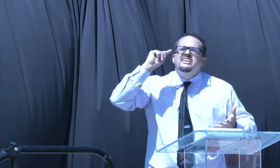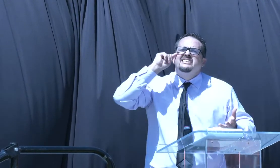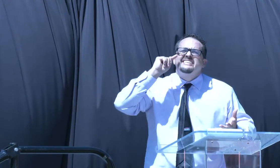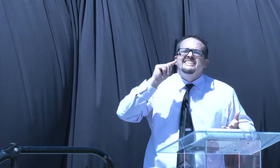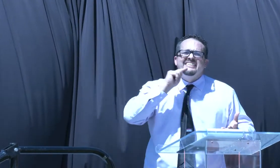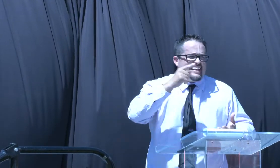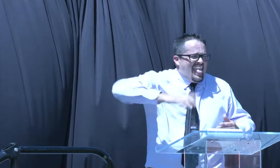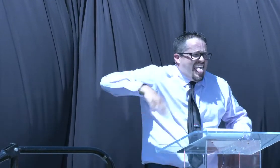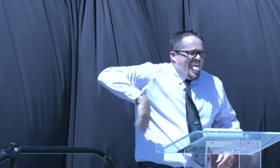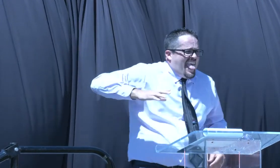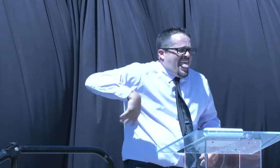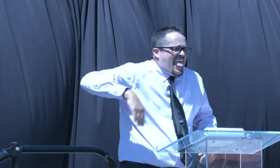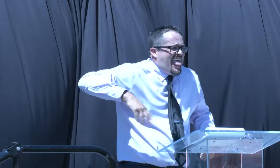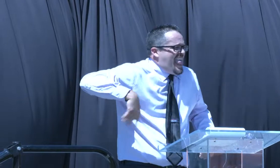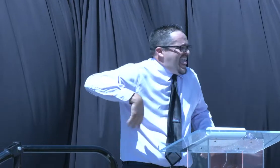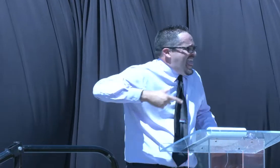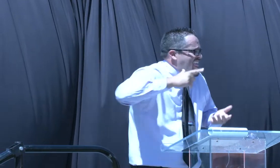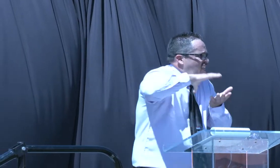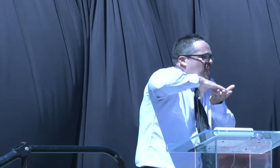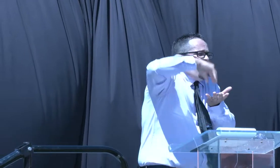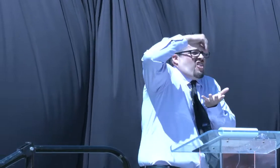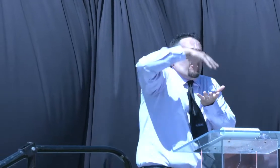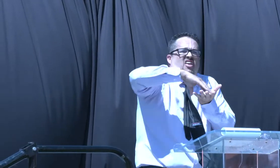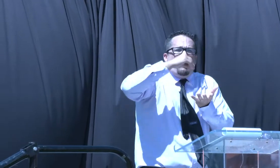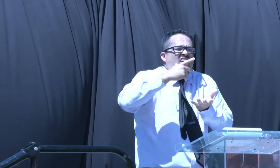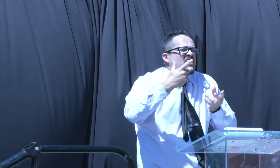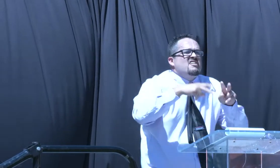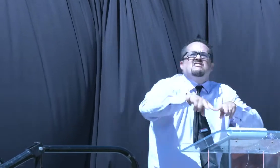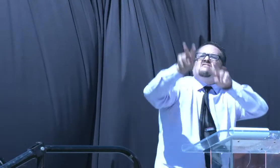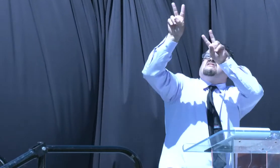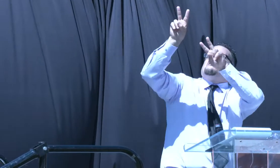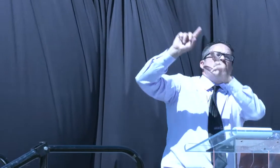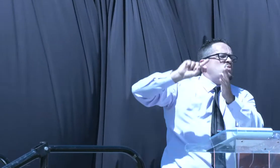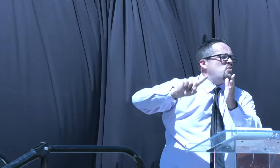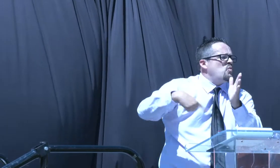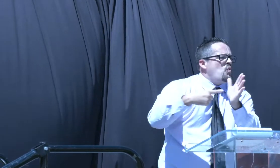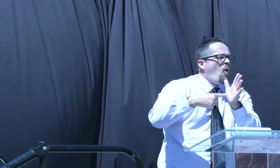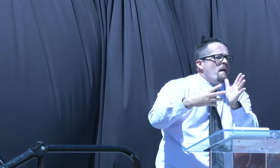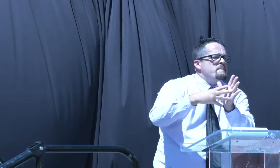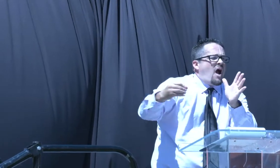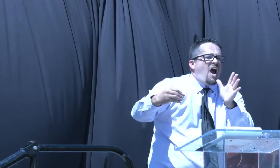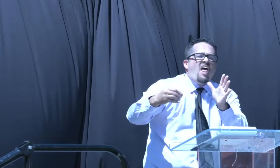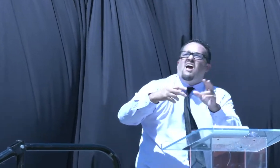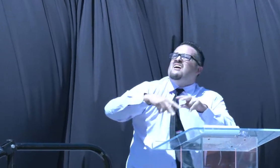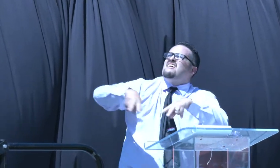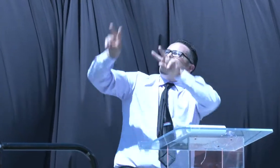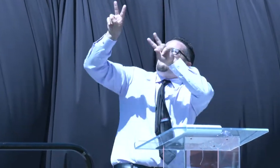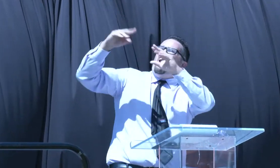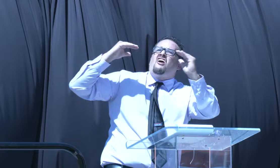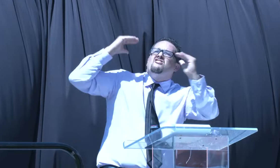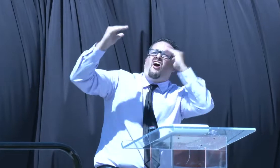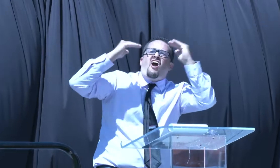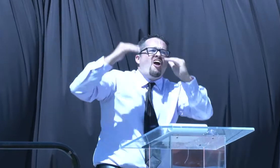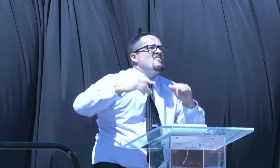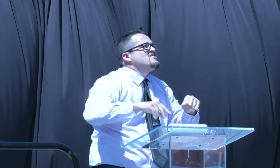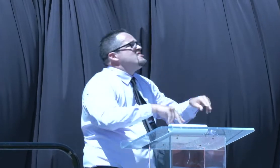At the beginning of your teenage years, when it was critical to have access to adult role models